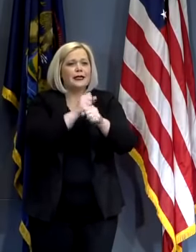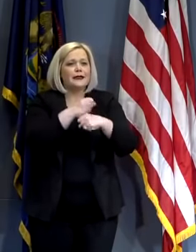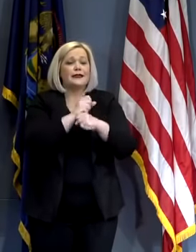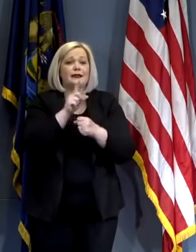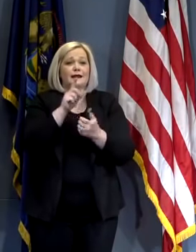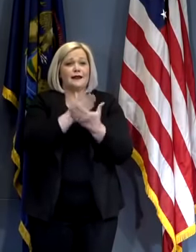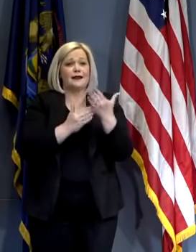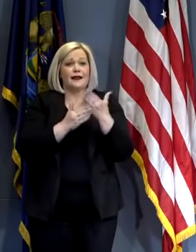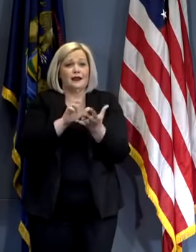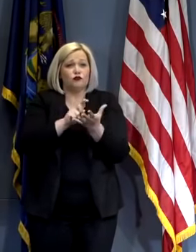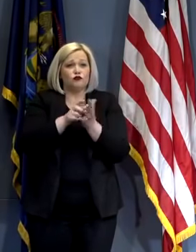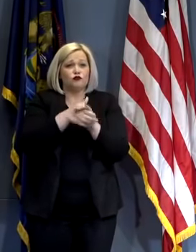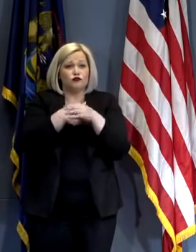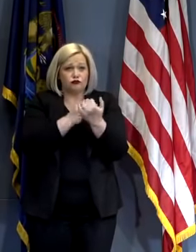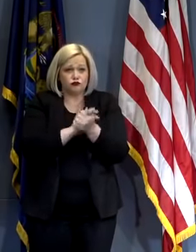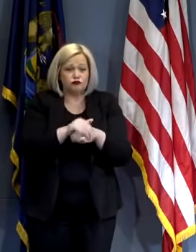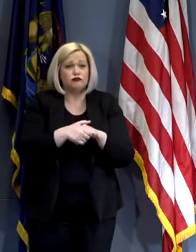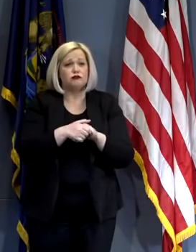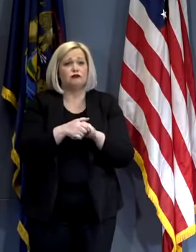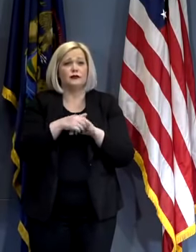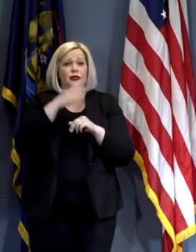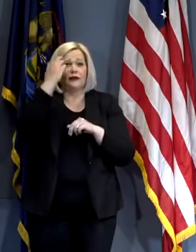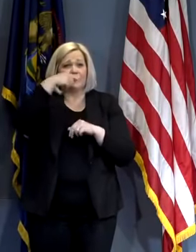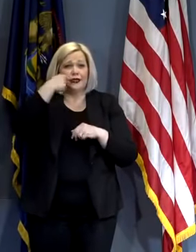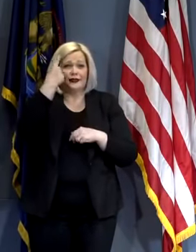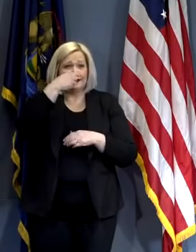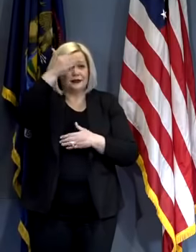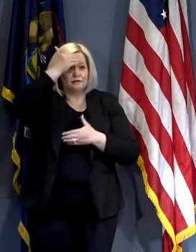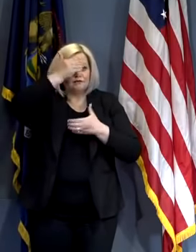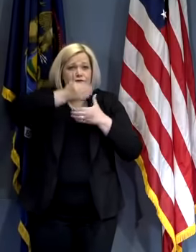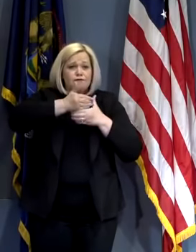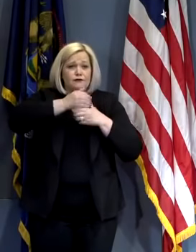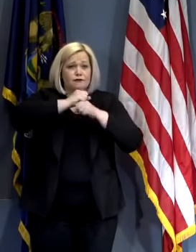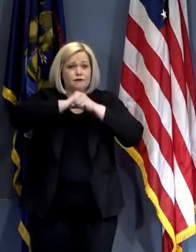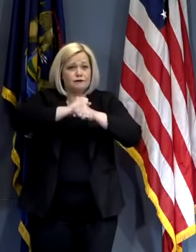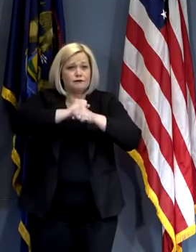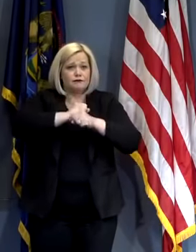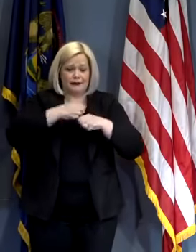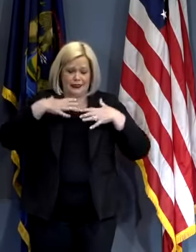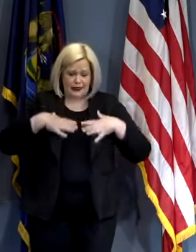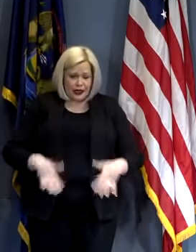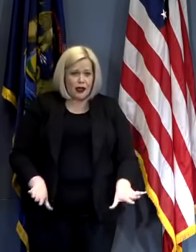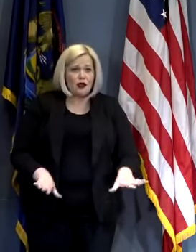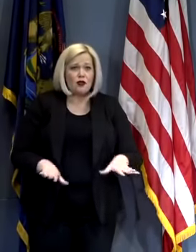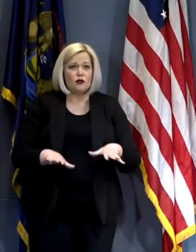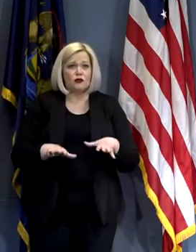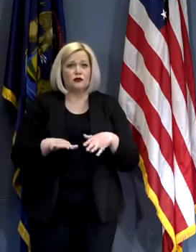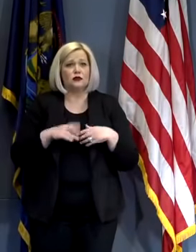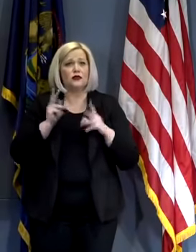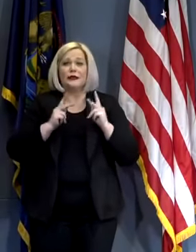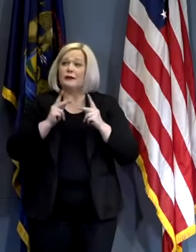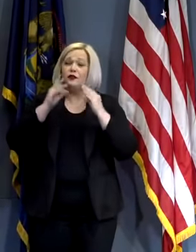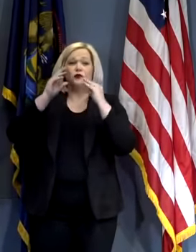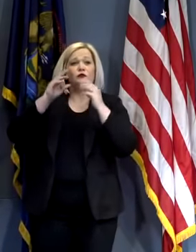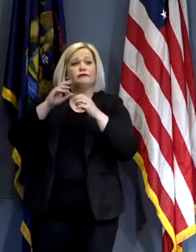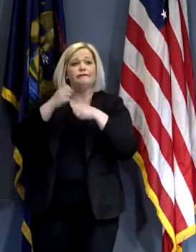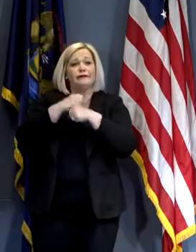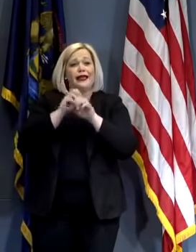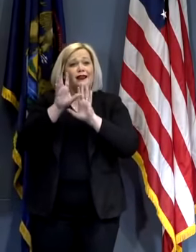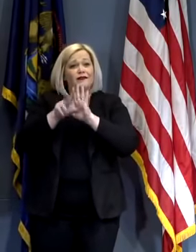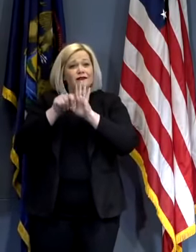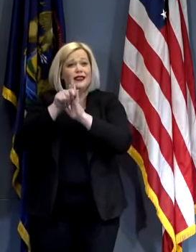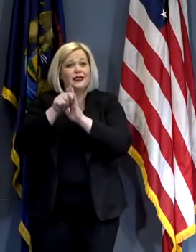sanitizer and face masks and gowns. People who have posted tutorials on how to make your own homemade mask to